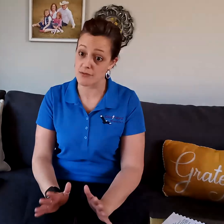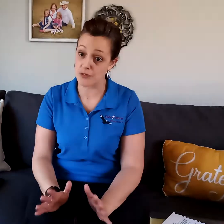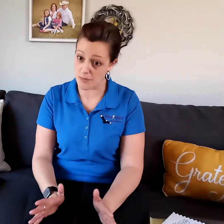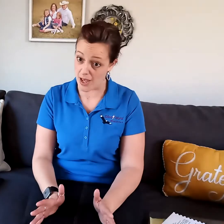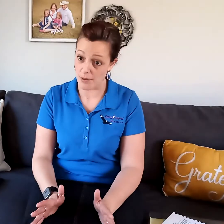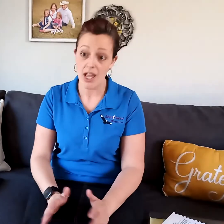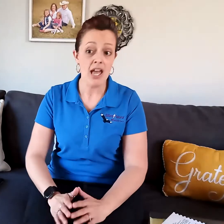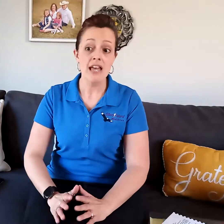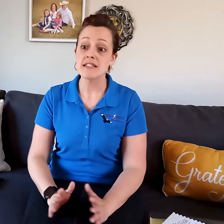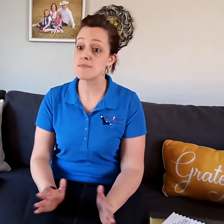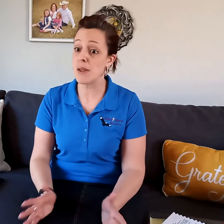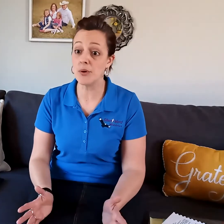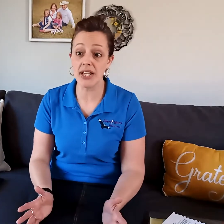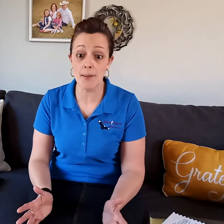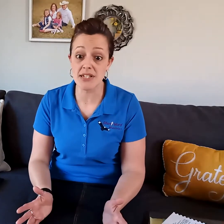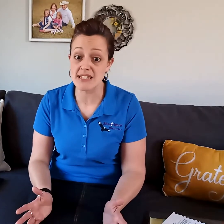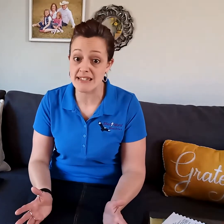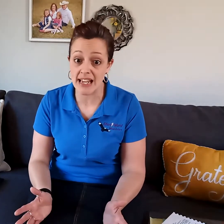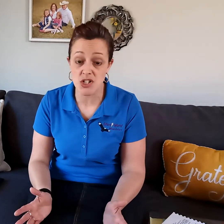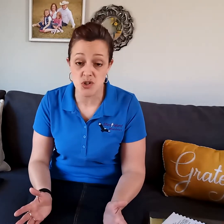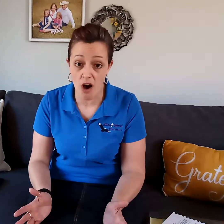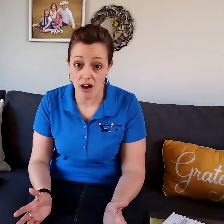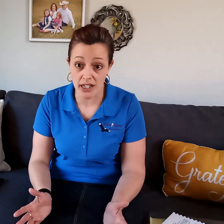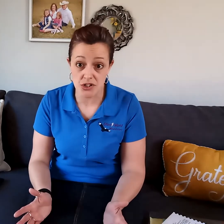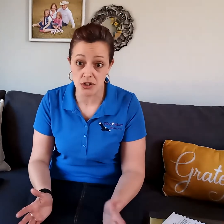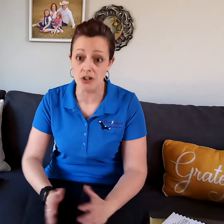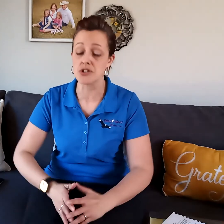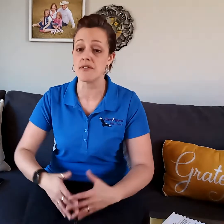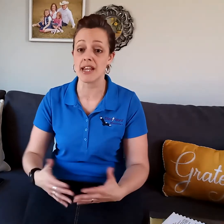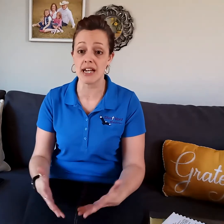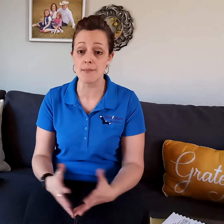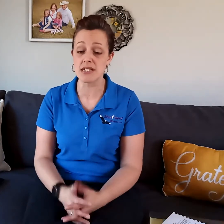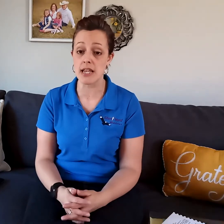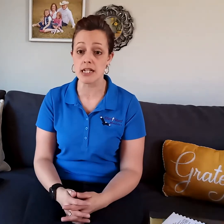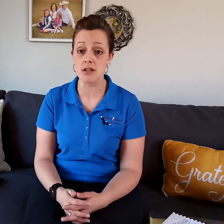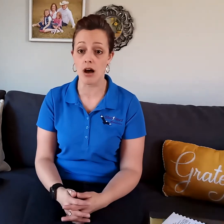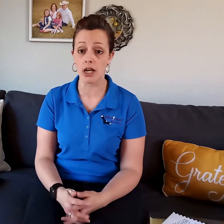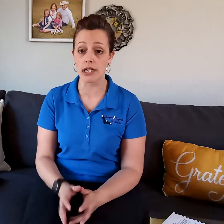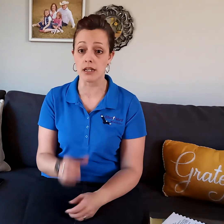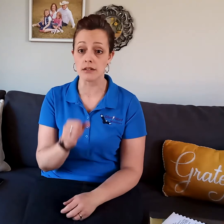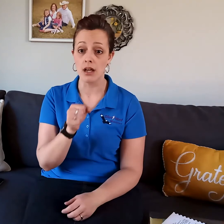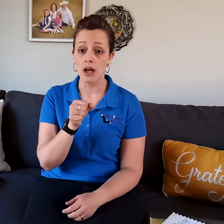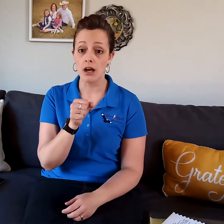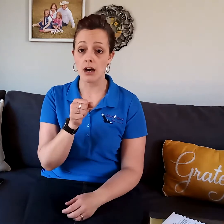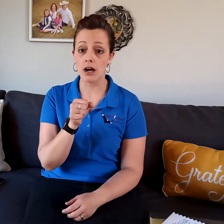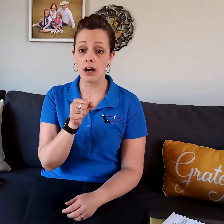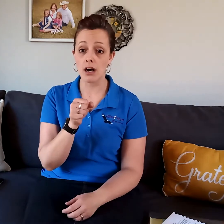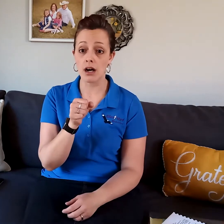from them. People get up to sing a song in church, or they get up to sing a song and it's